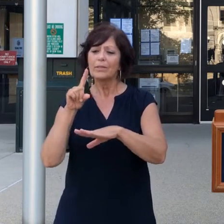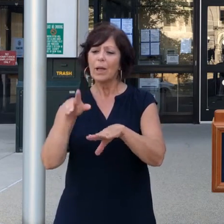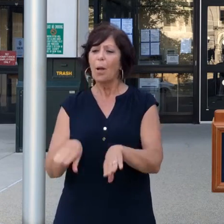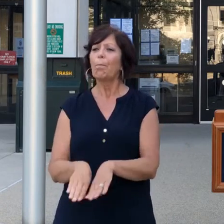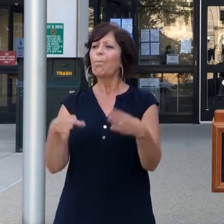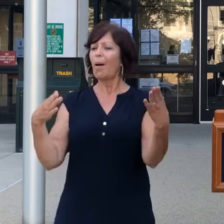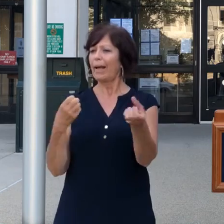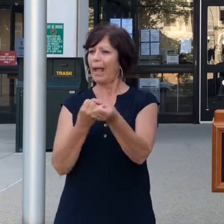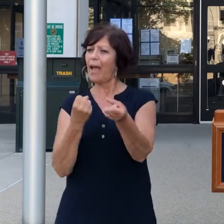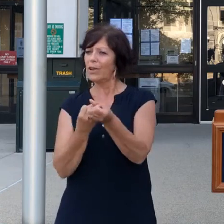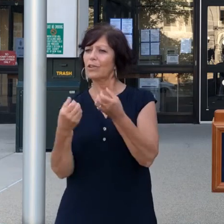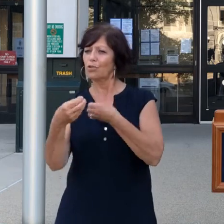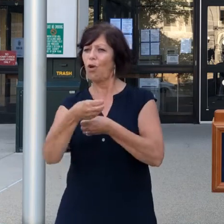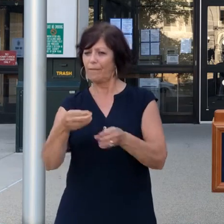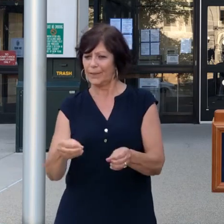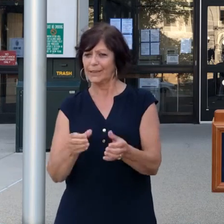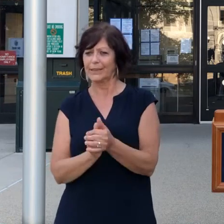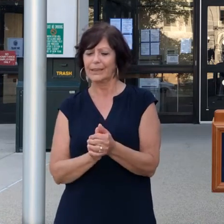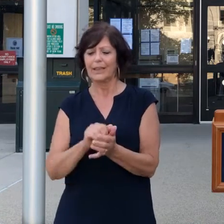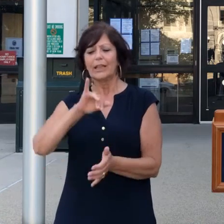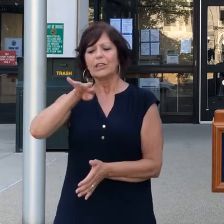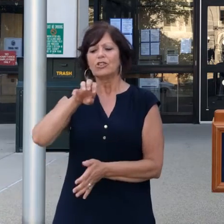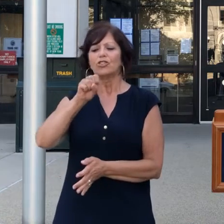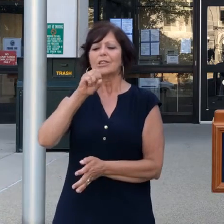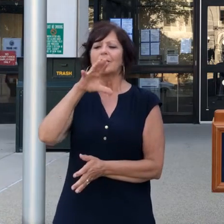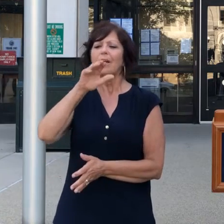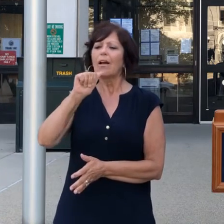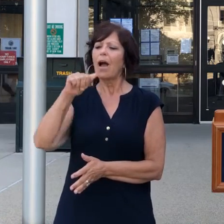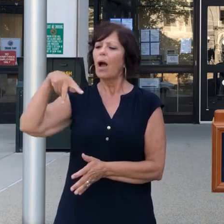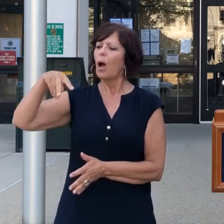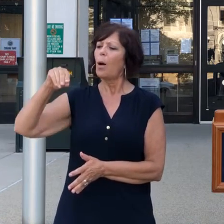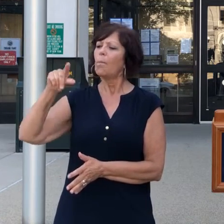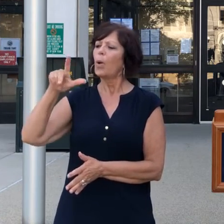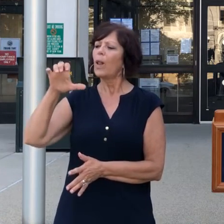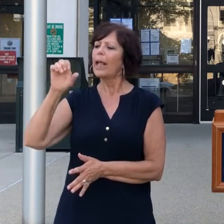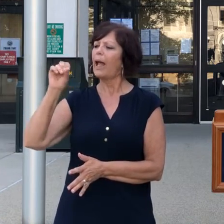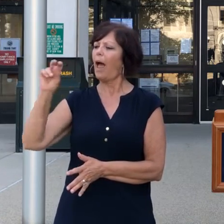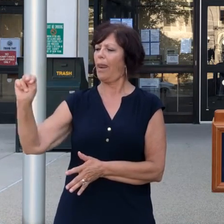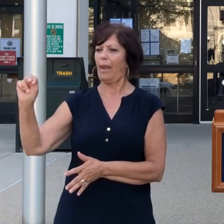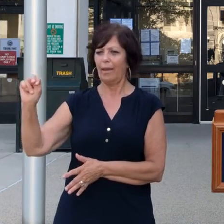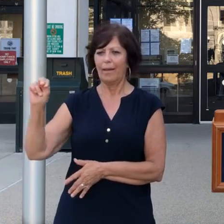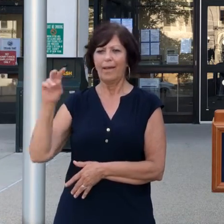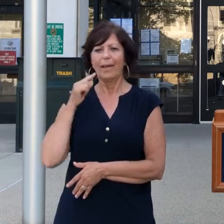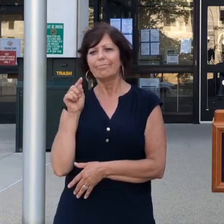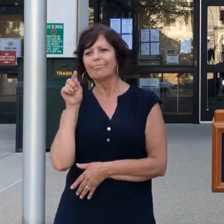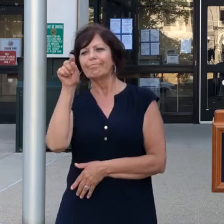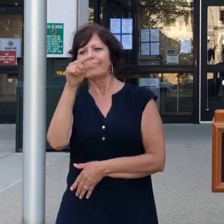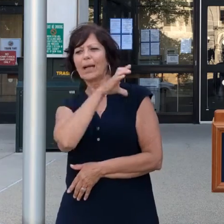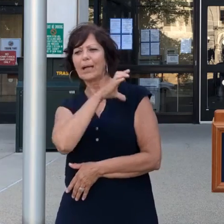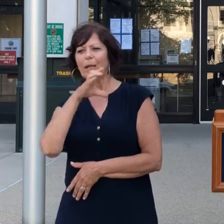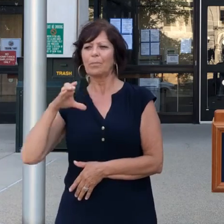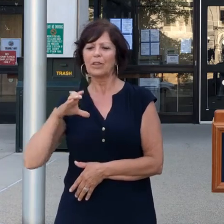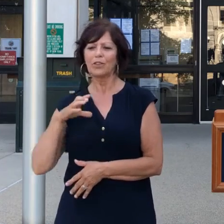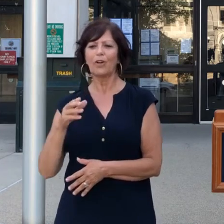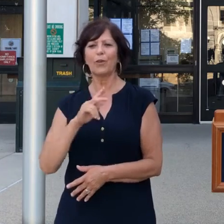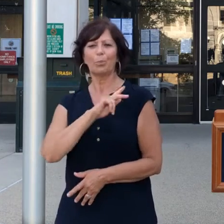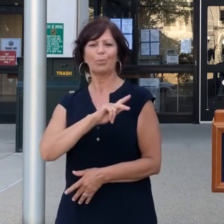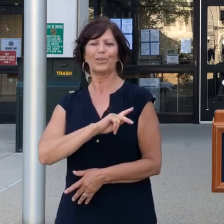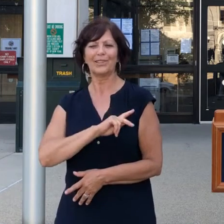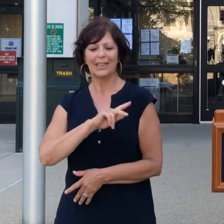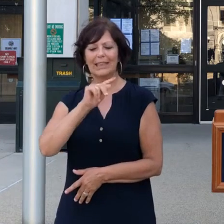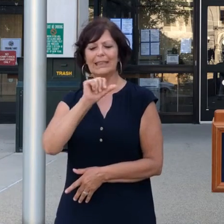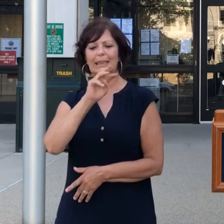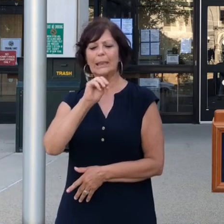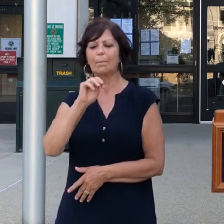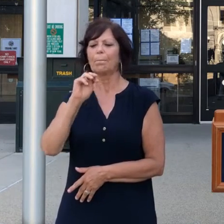Advocacy, I should say, Jessica Polian. And hiding in the back there is our Commissioner of Personnel, Tim Hogues. But it is